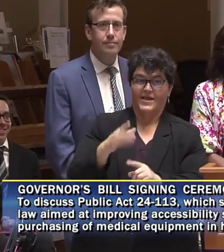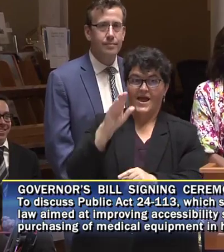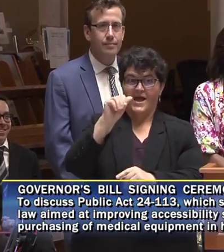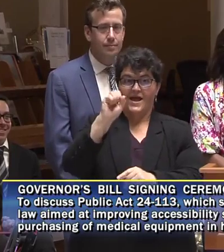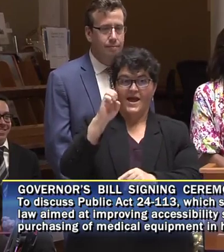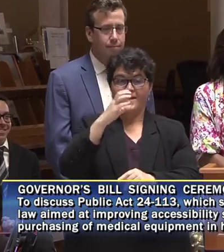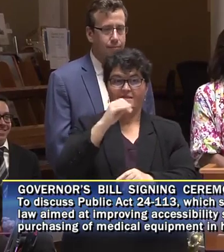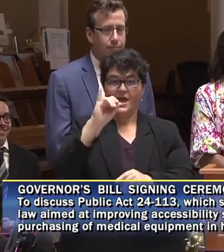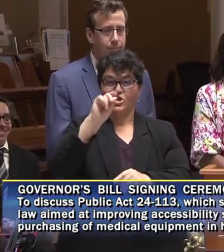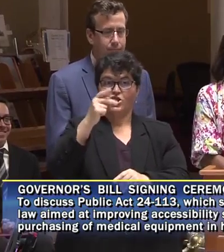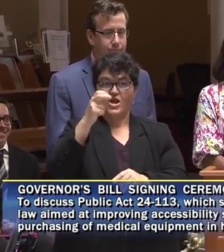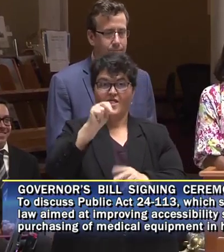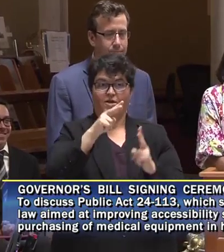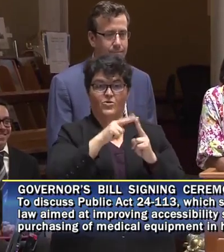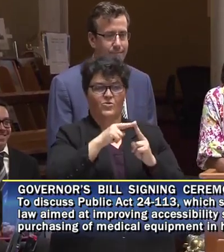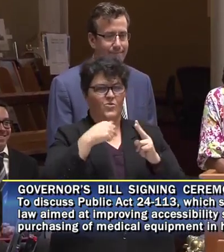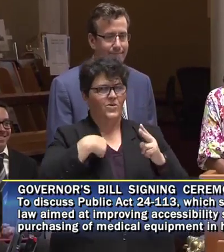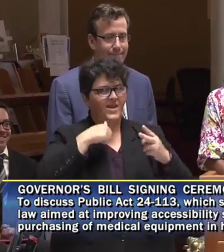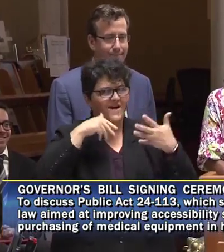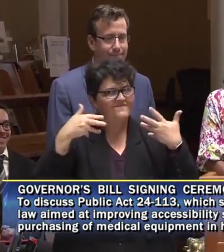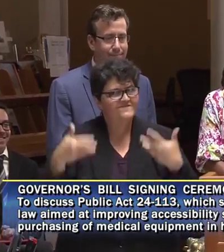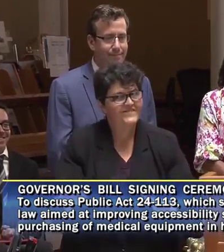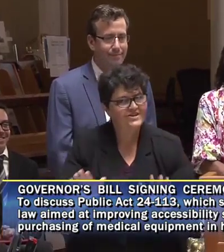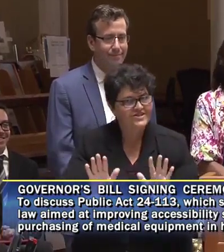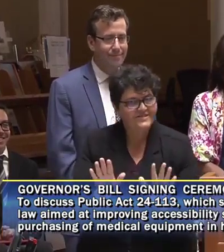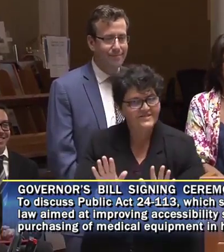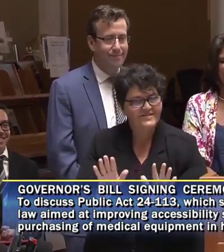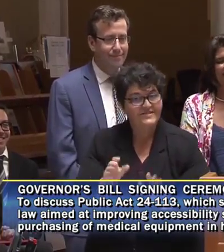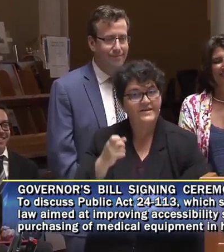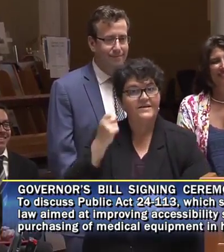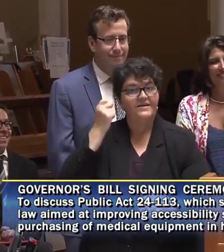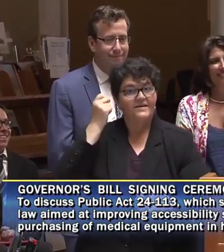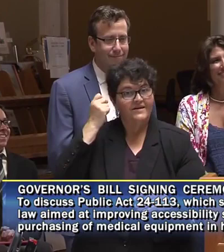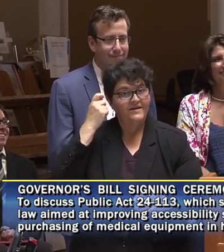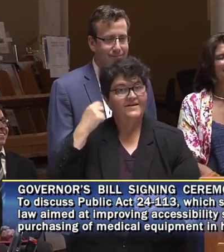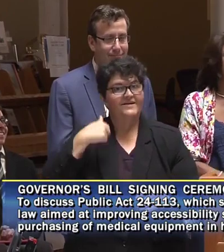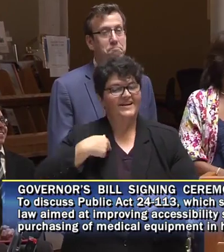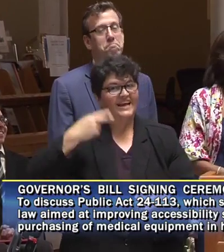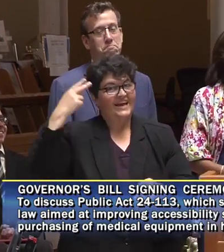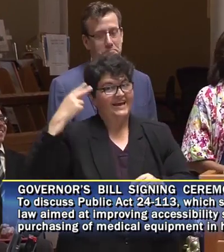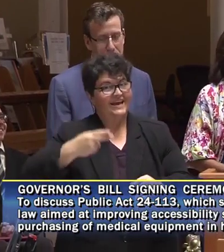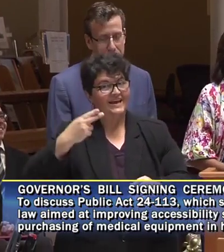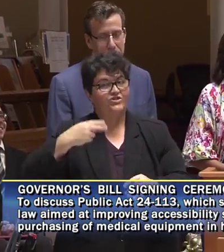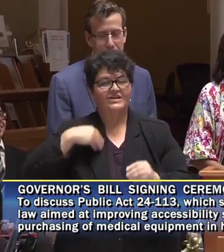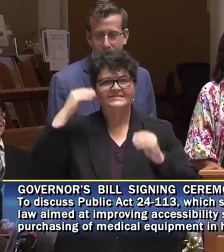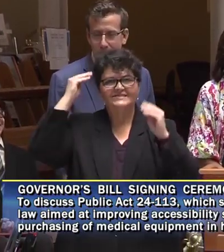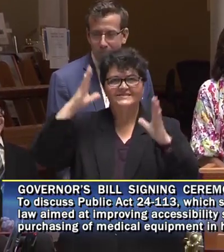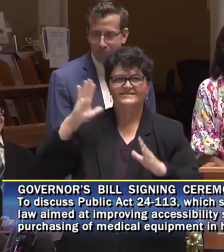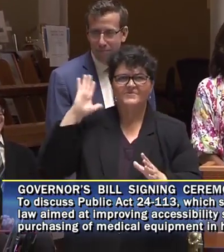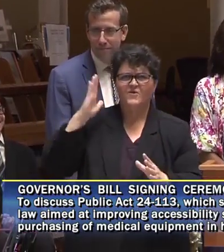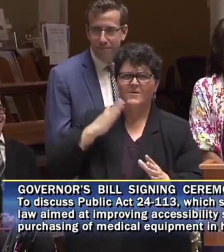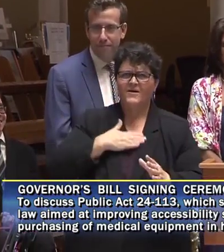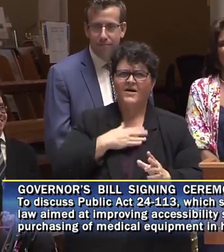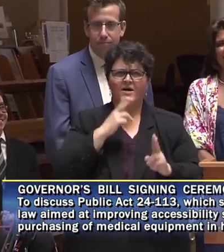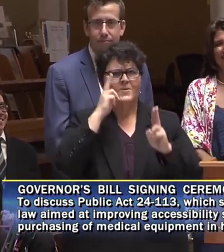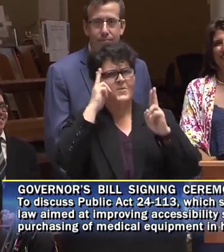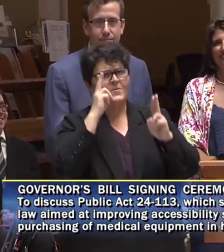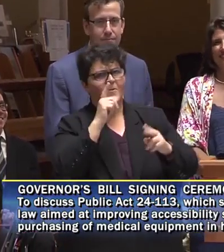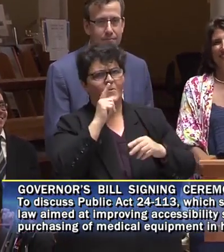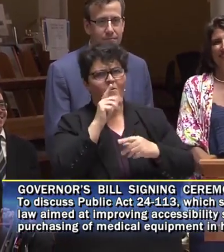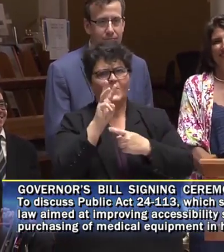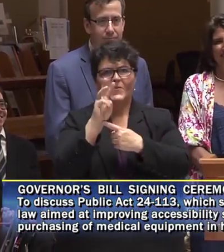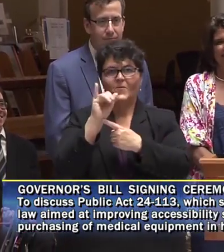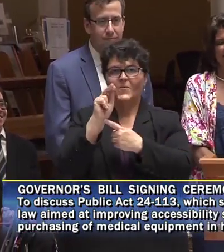We are not done. But since I'm a former history teacher, I will give you a quote from Winston Churchill, one of my heroes. This is not the